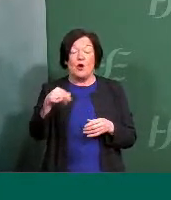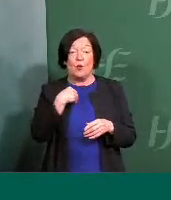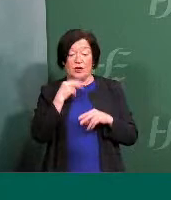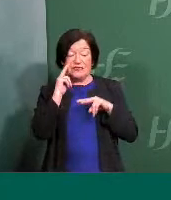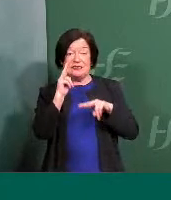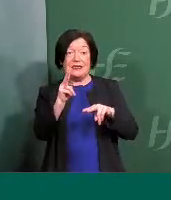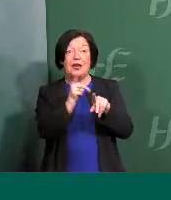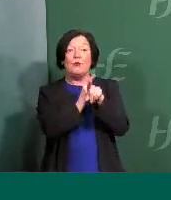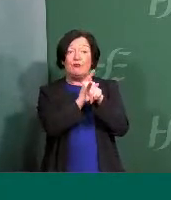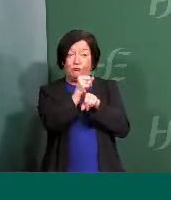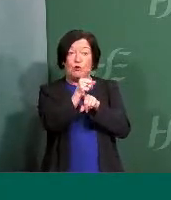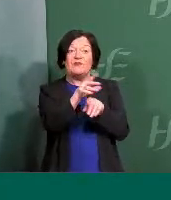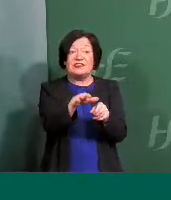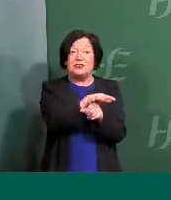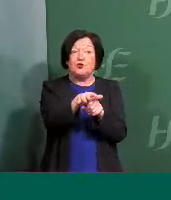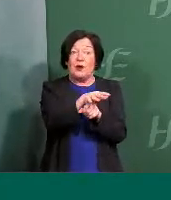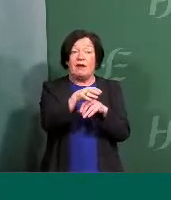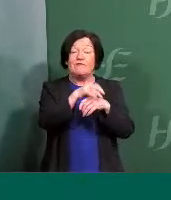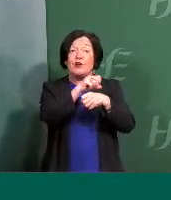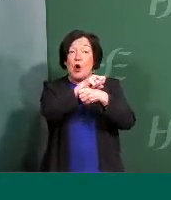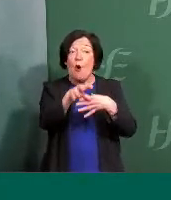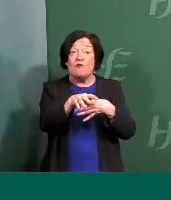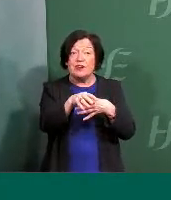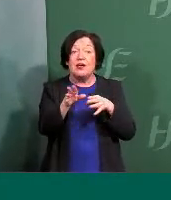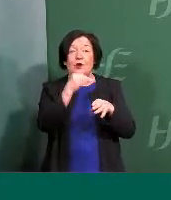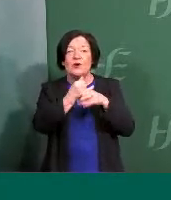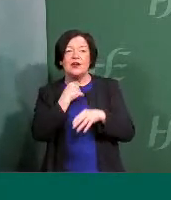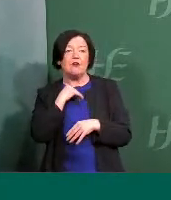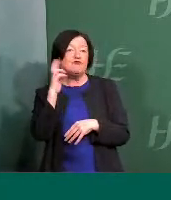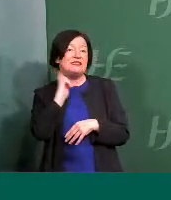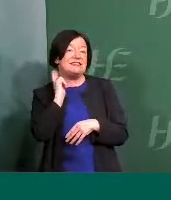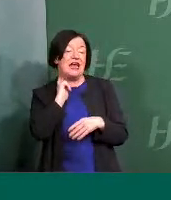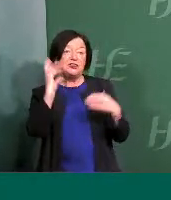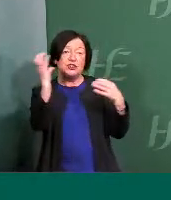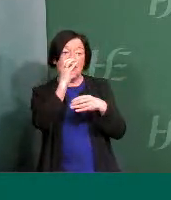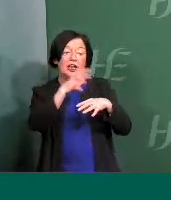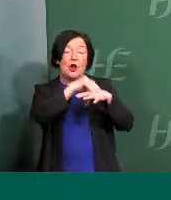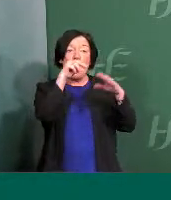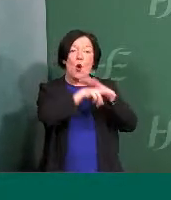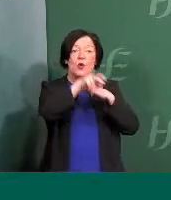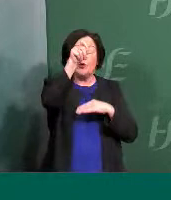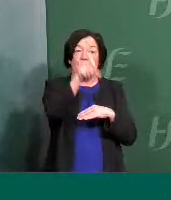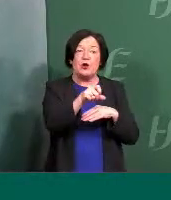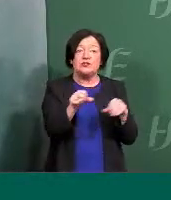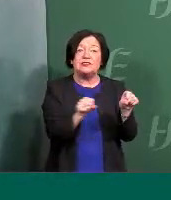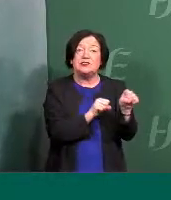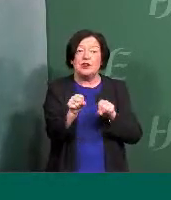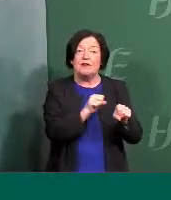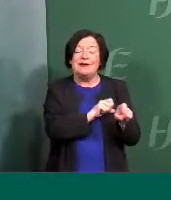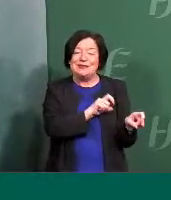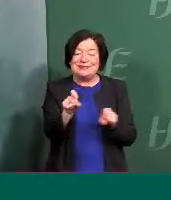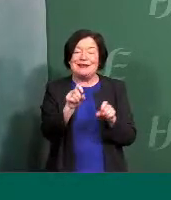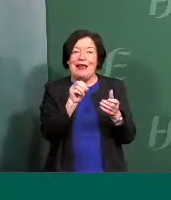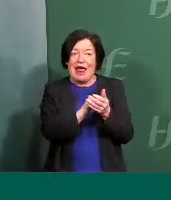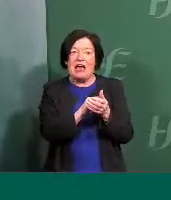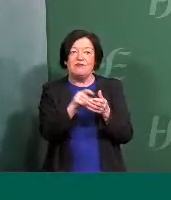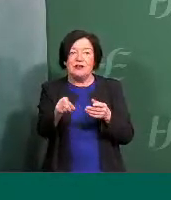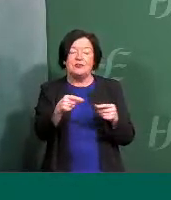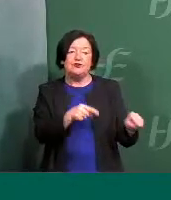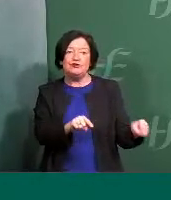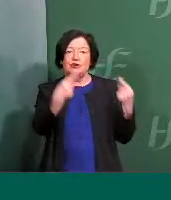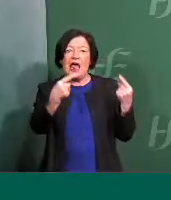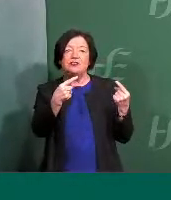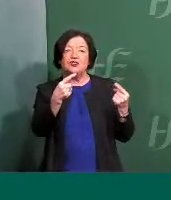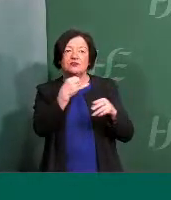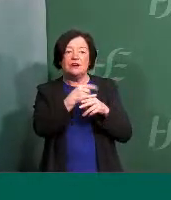are seeing improved situations in respect of COVID, within our residential care and our older person services, we still have significant challenges